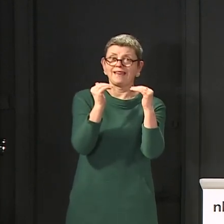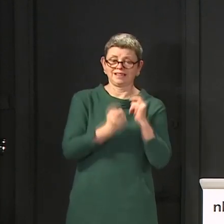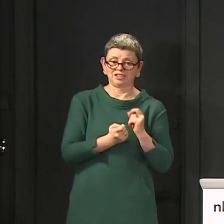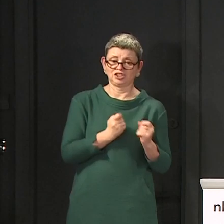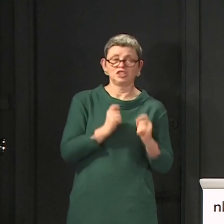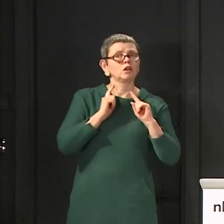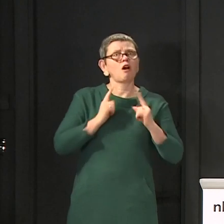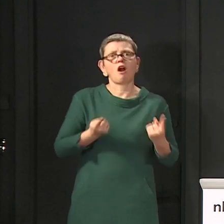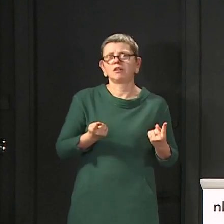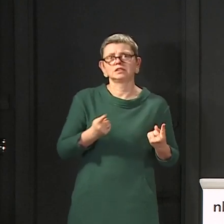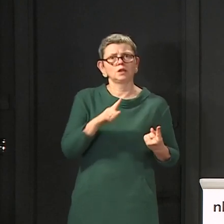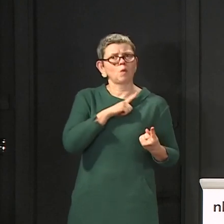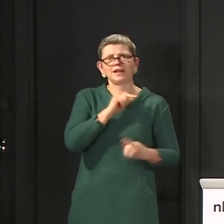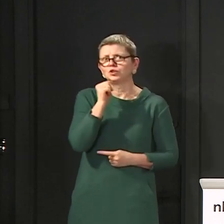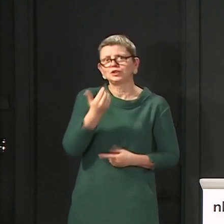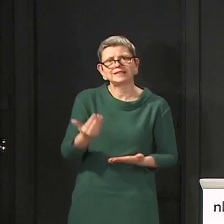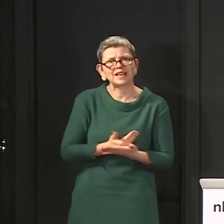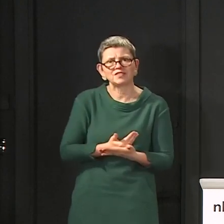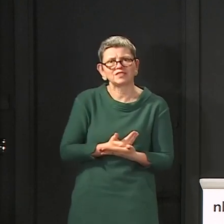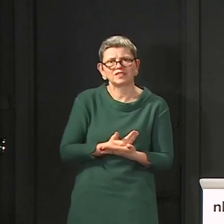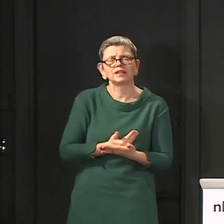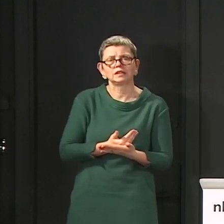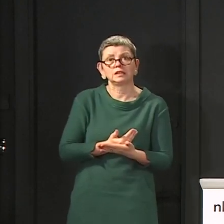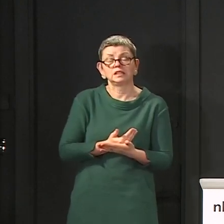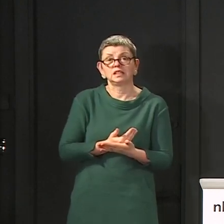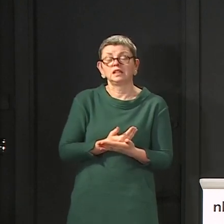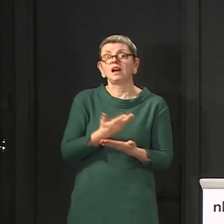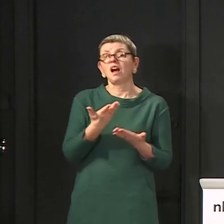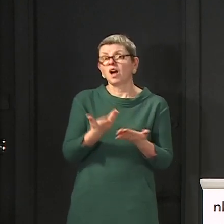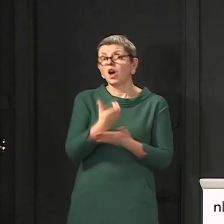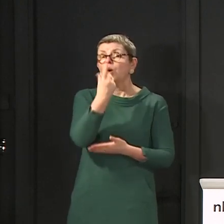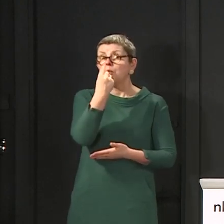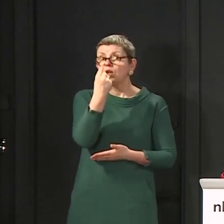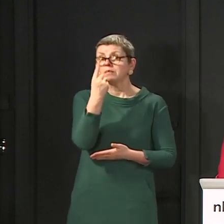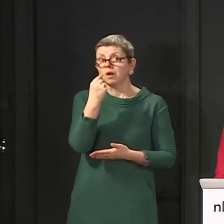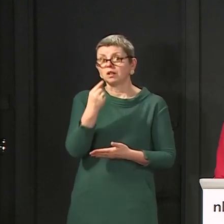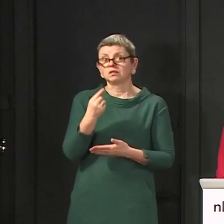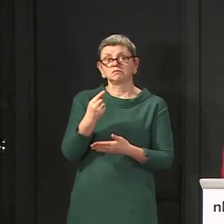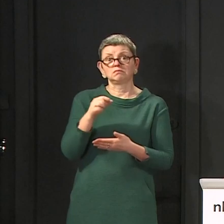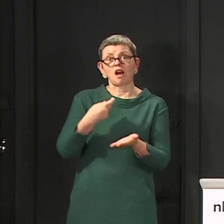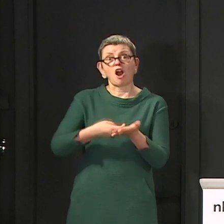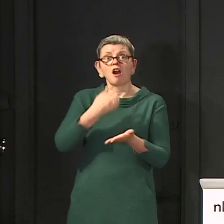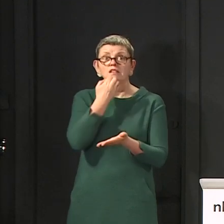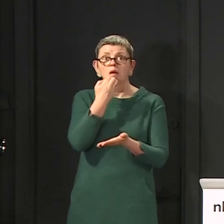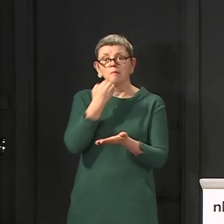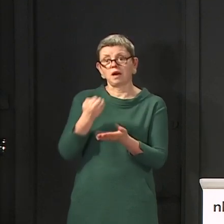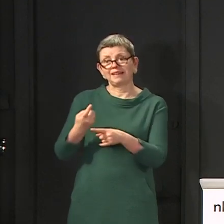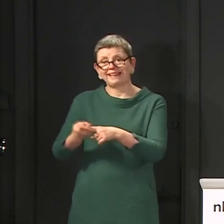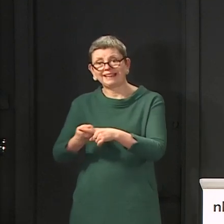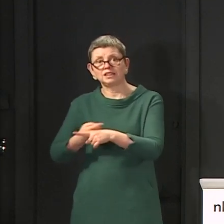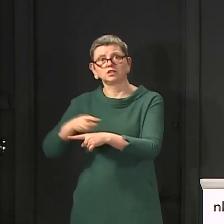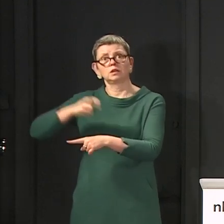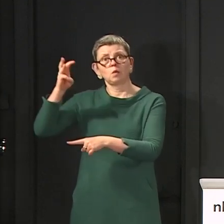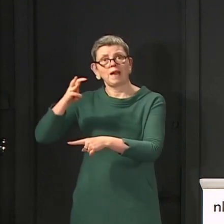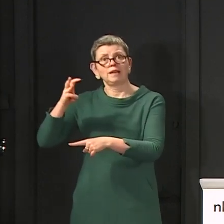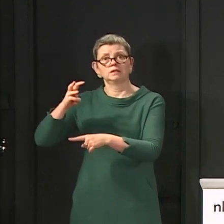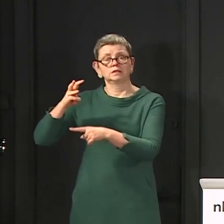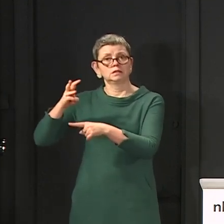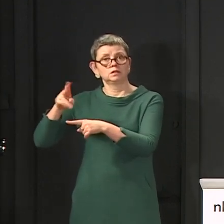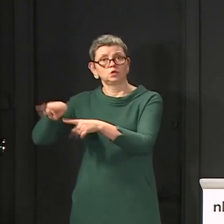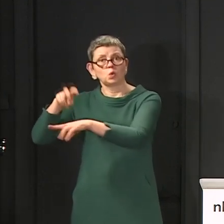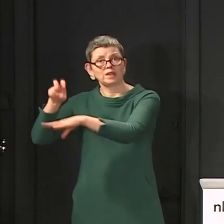to be safe at this stage. Indeed, the R number may, as I said earlier in the week, be slightly higher here than in other parts of